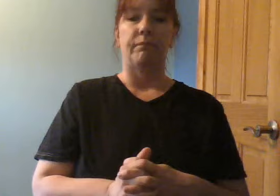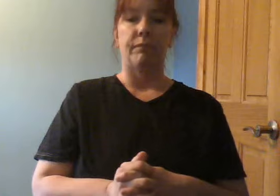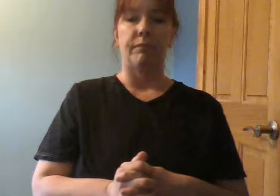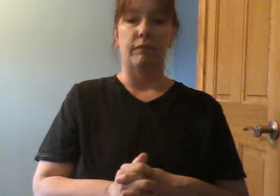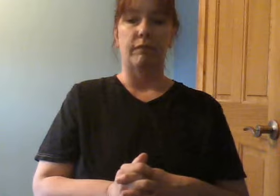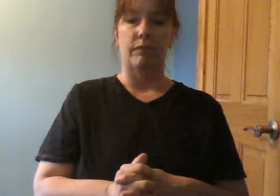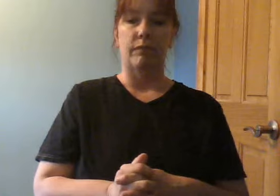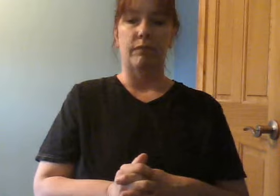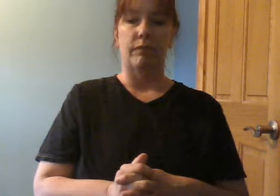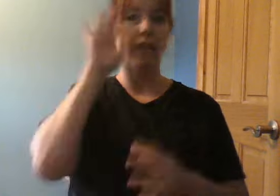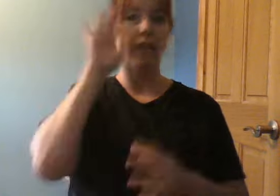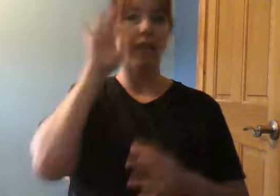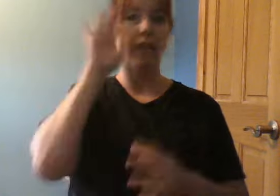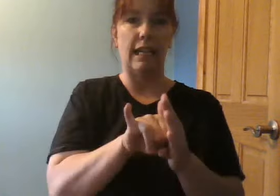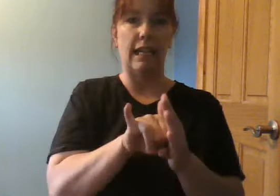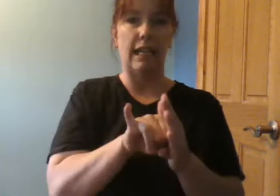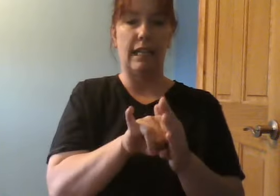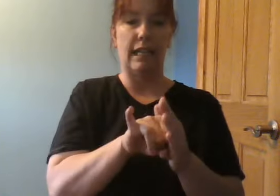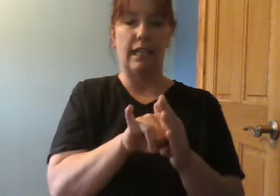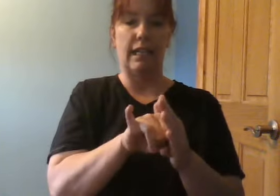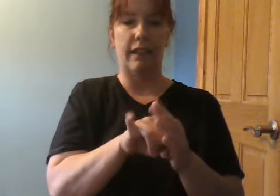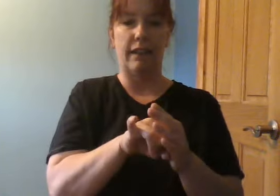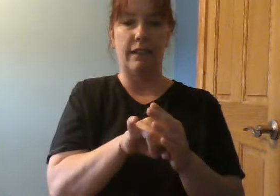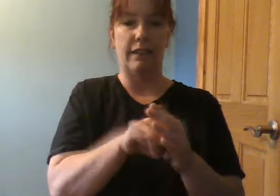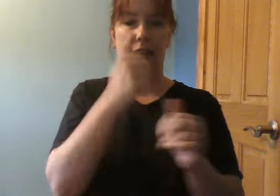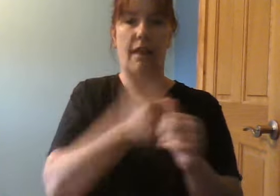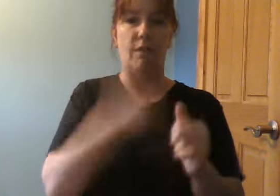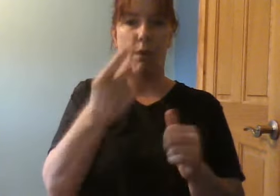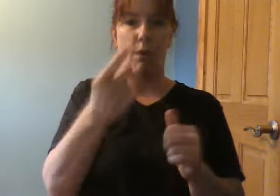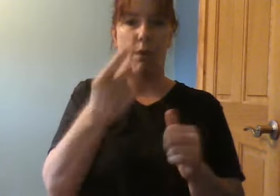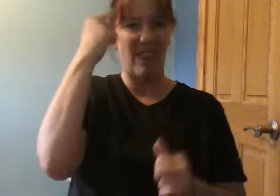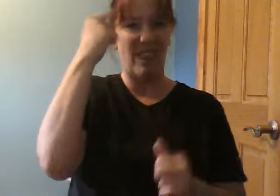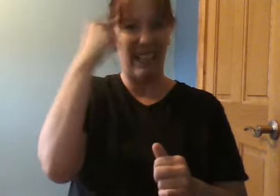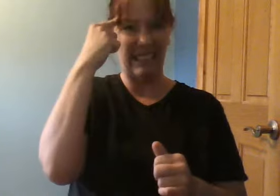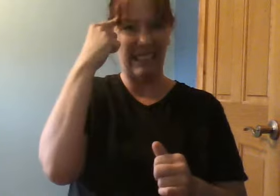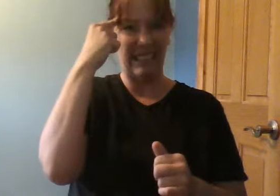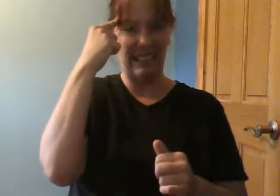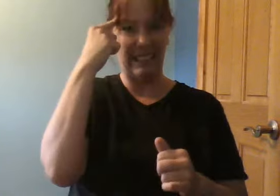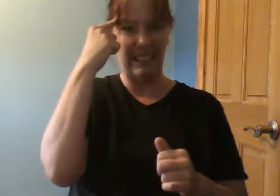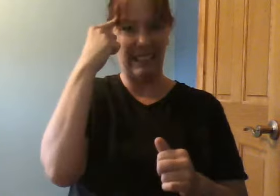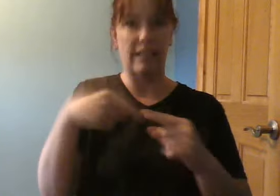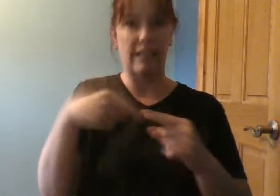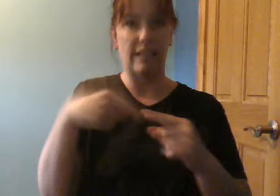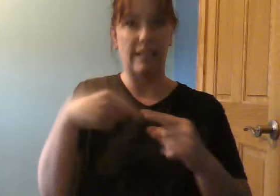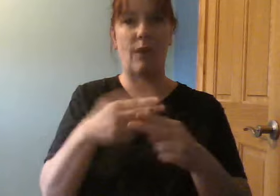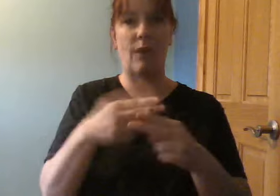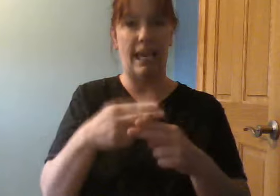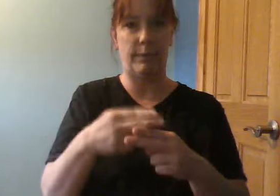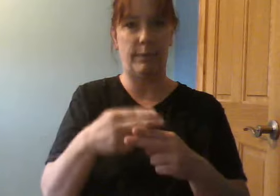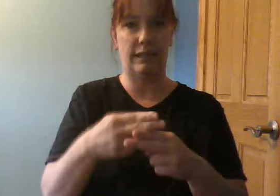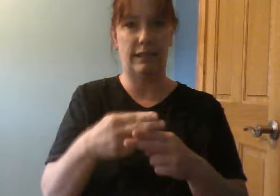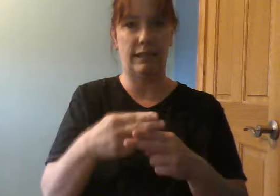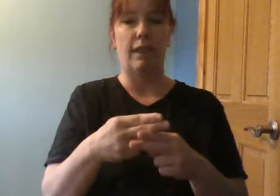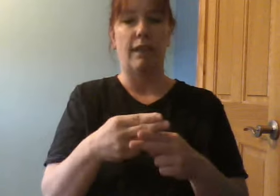we're rooted in the idea of the identity card, which obsesses us. And I know it crashed and burned a couple of years ago, but if